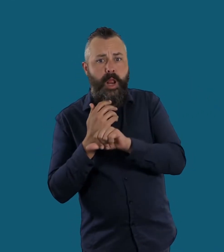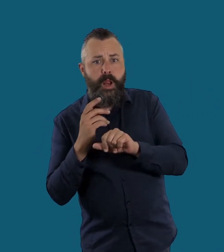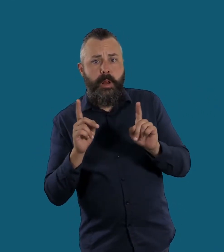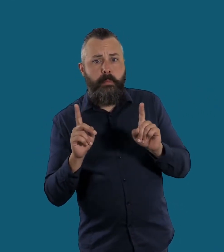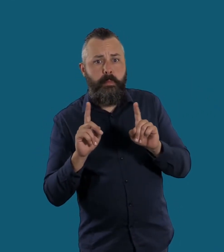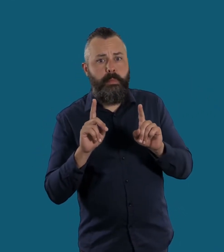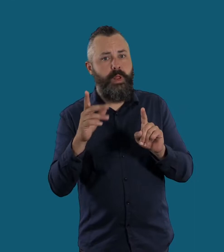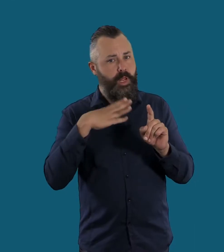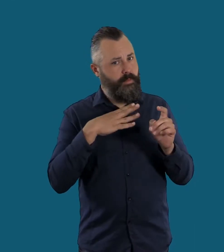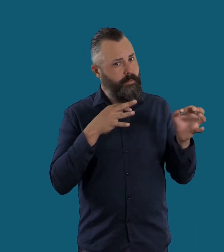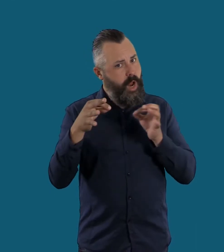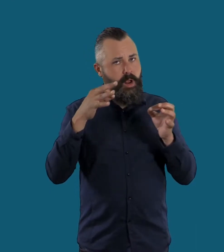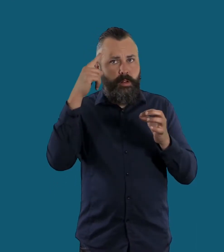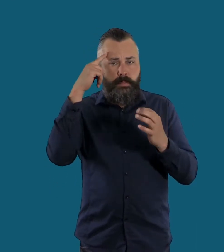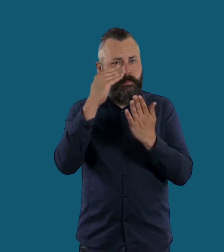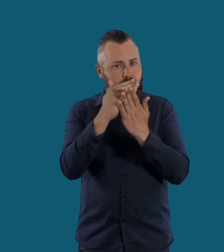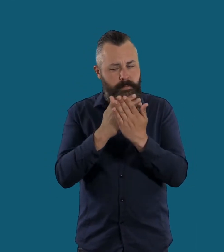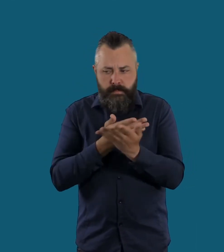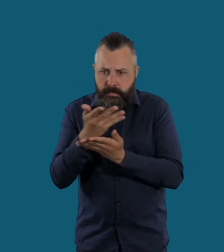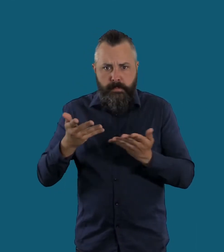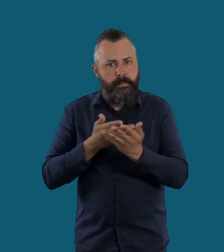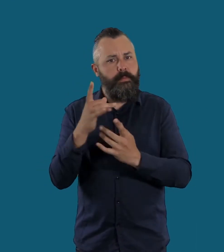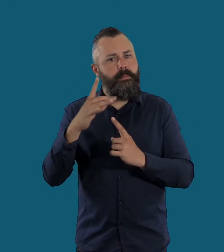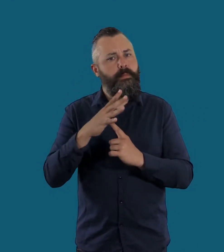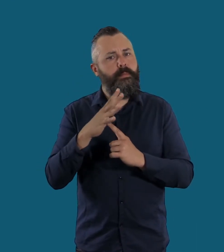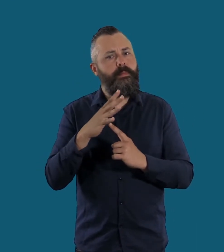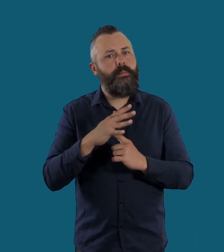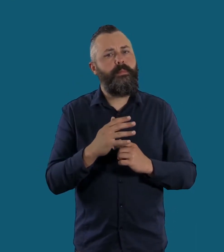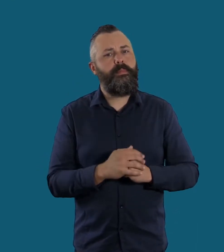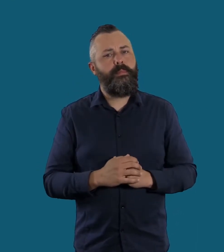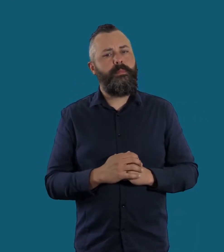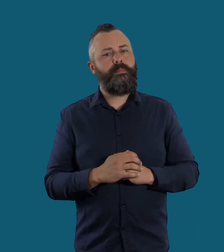when you will return. Preparation is important.